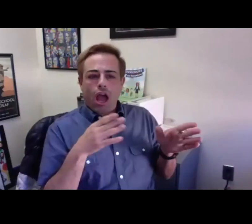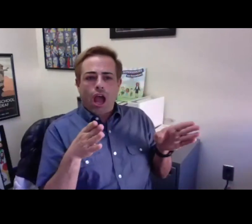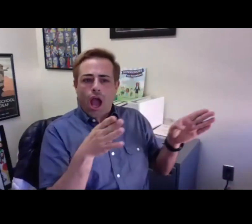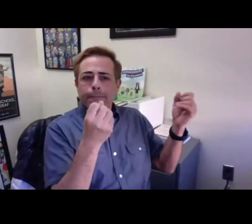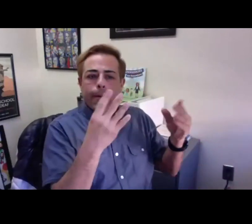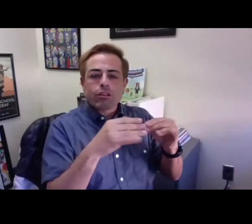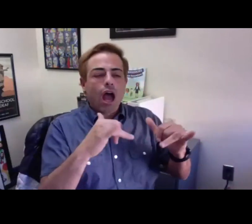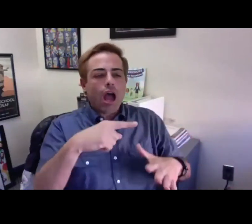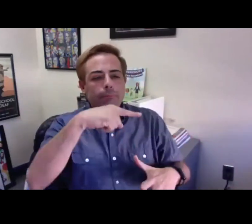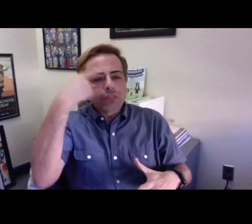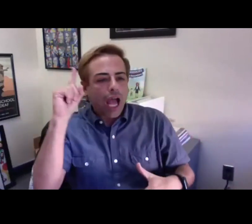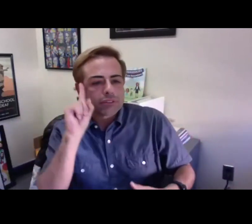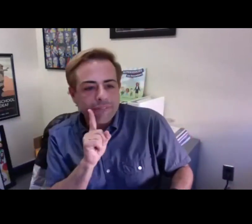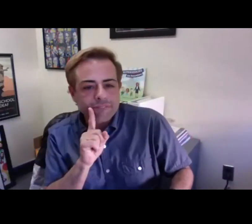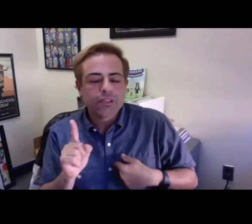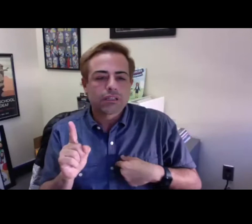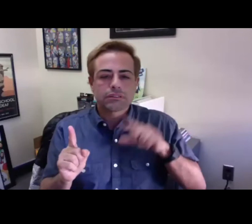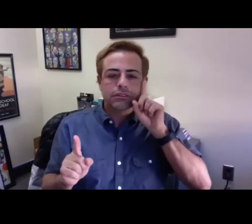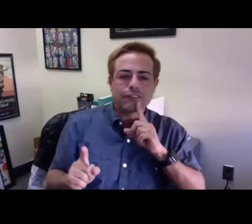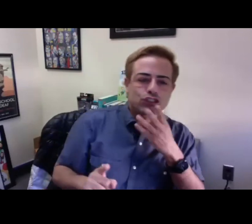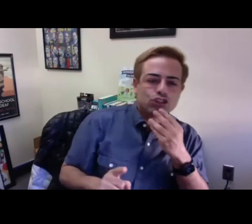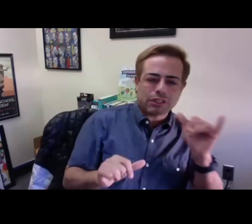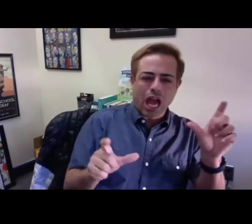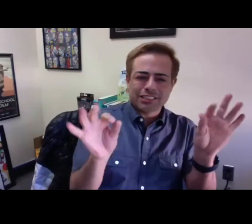hearing. Can you? Yeah, that's.